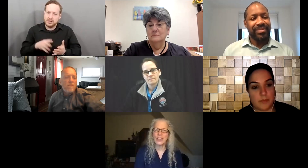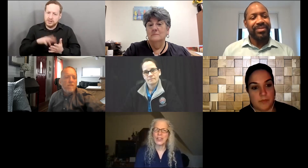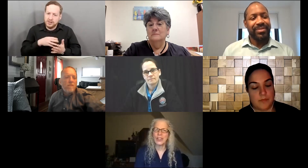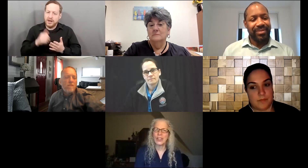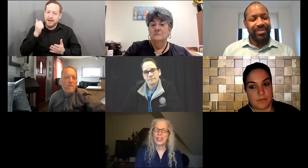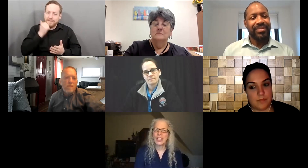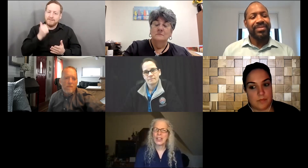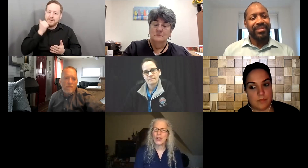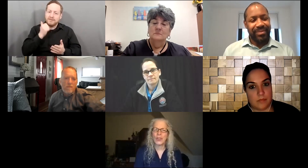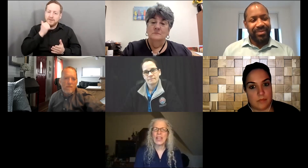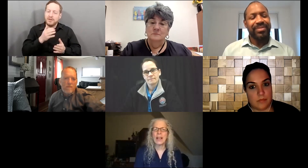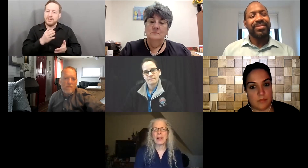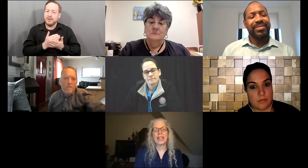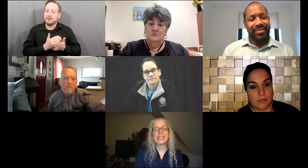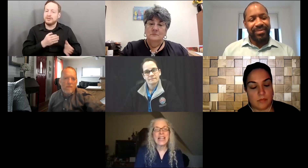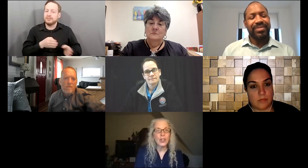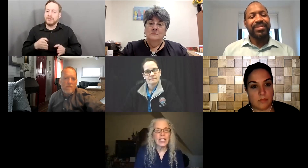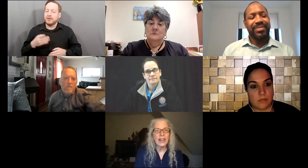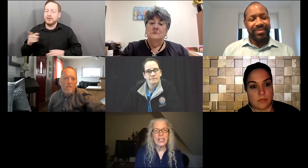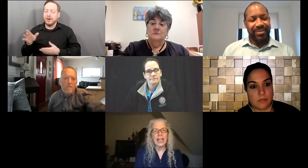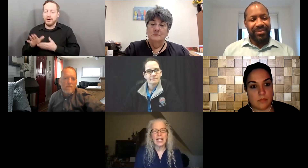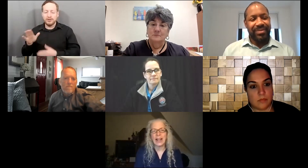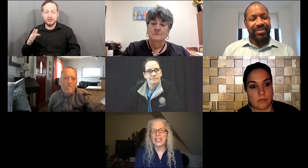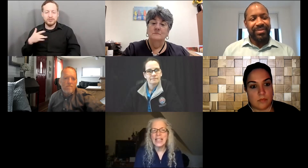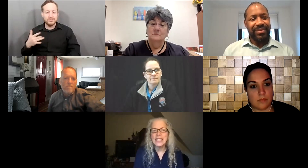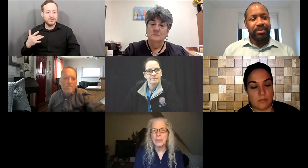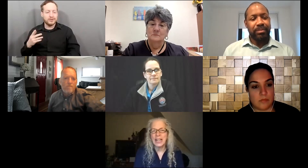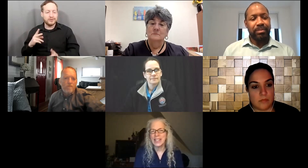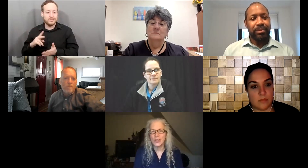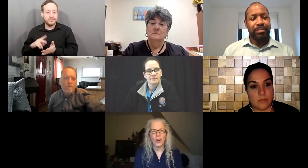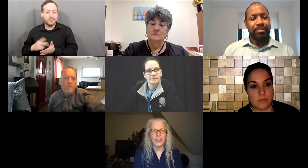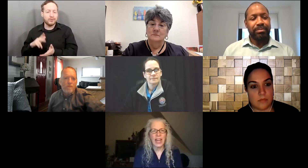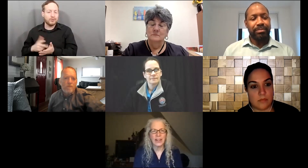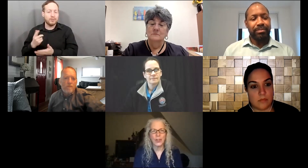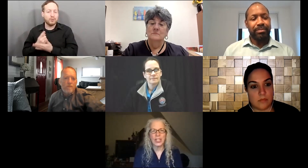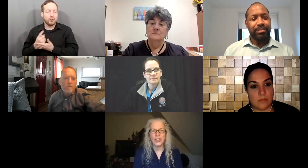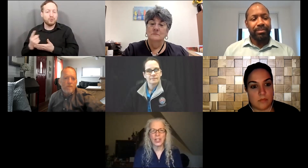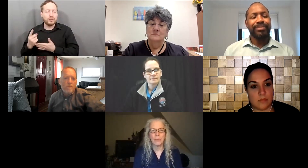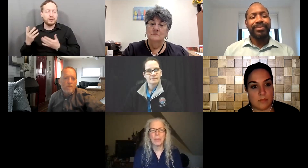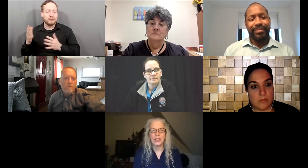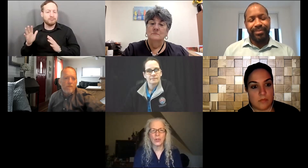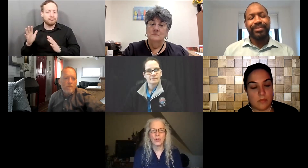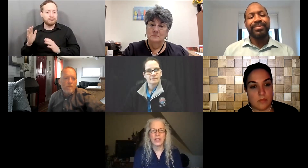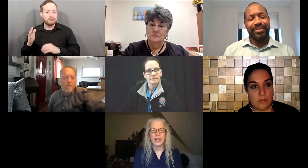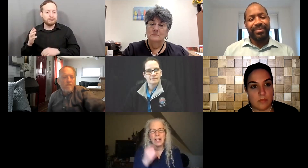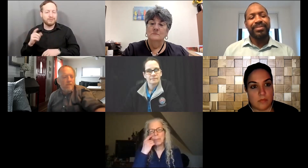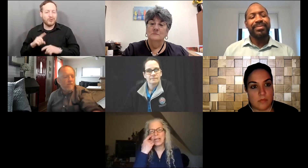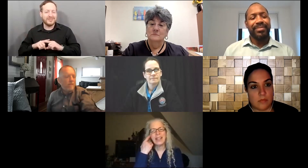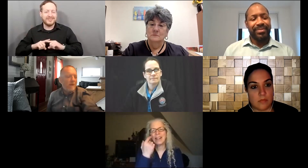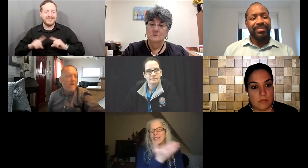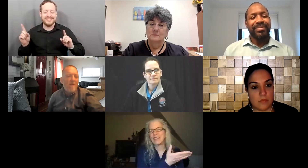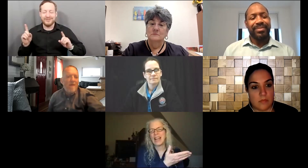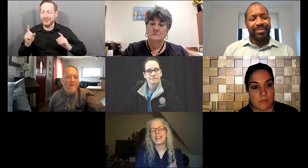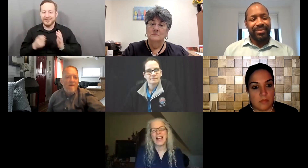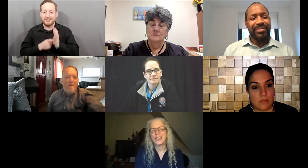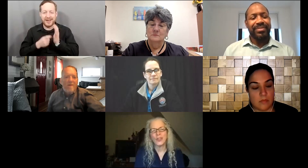interesting. You're thinking about like scheduling every day and having lesson plans and all of that if you're teaching in the public schools. But in